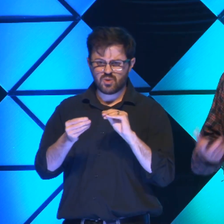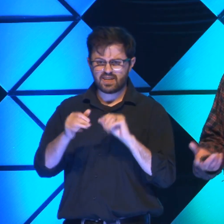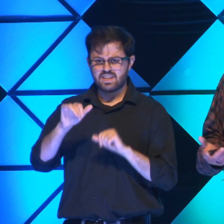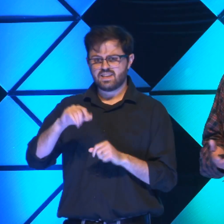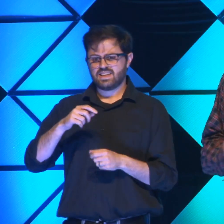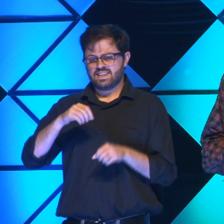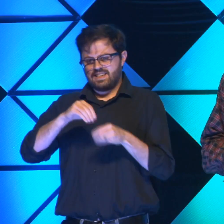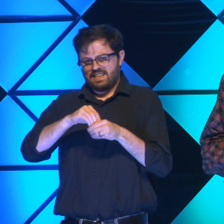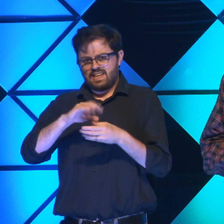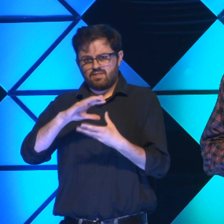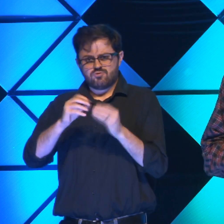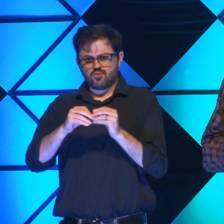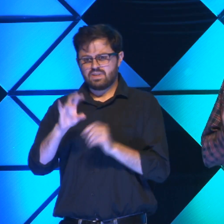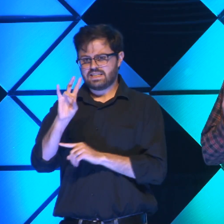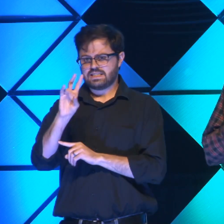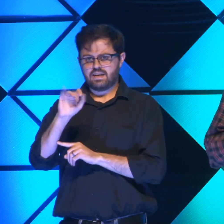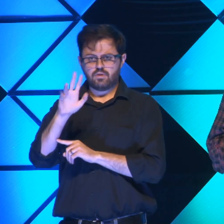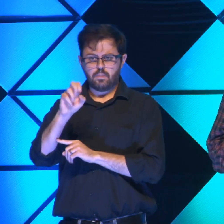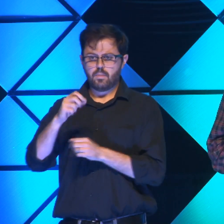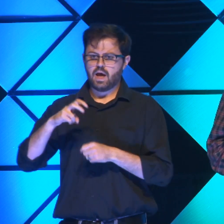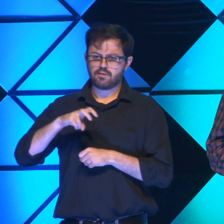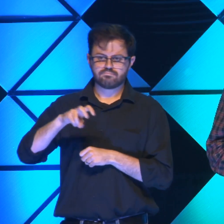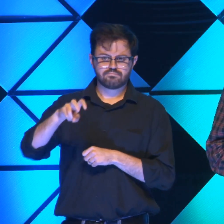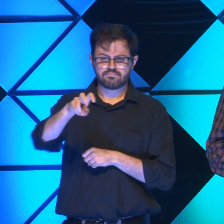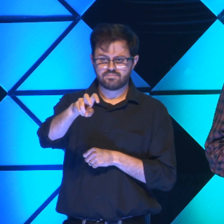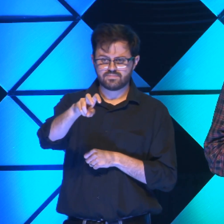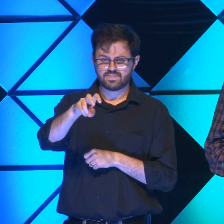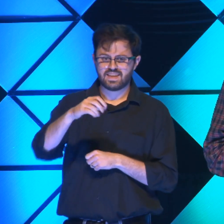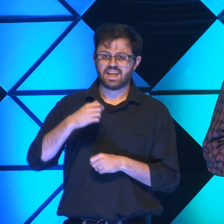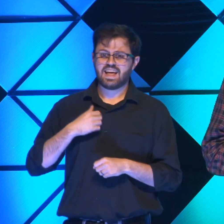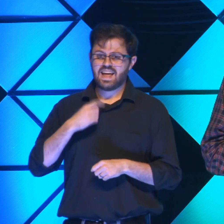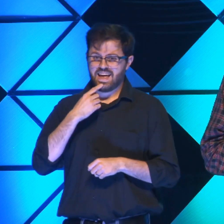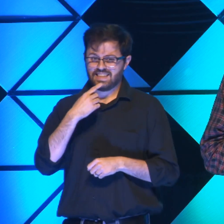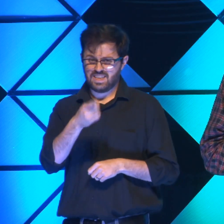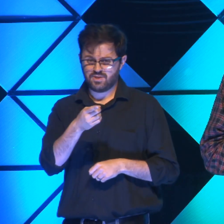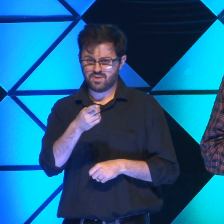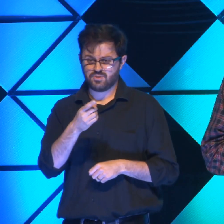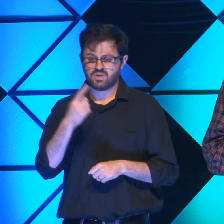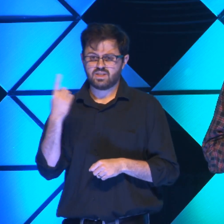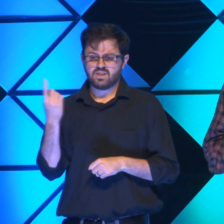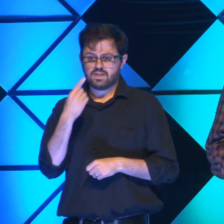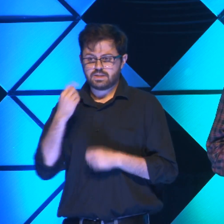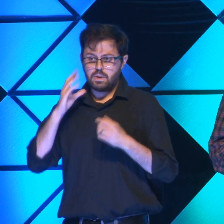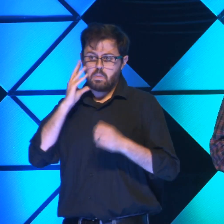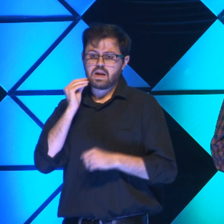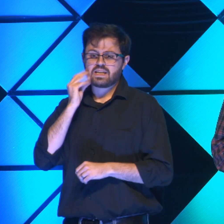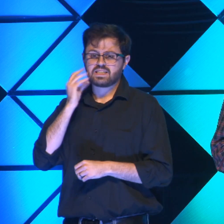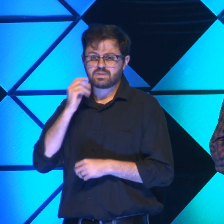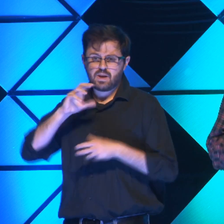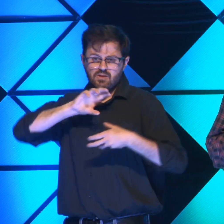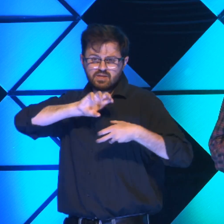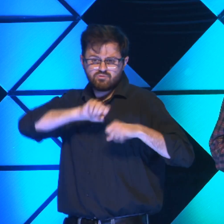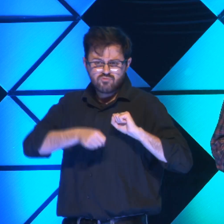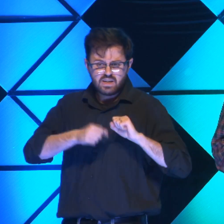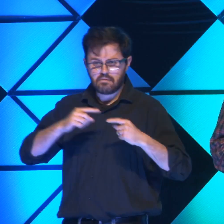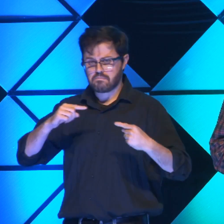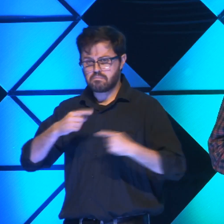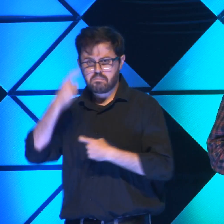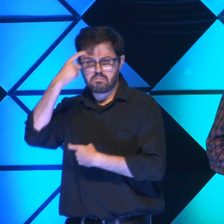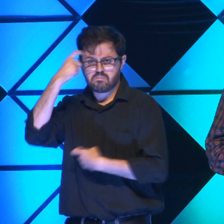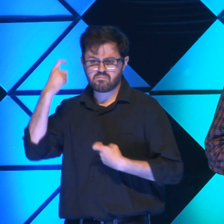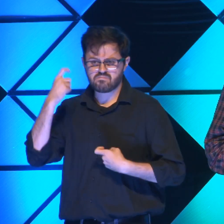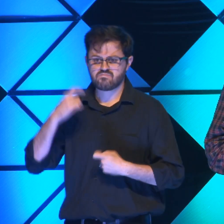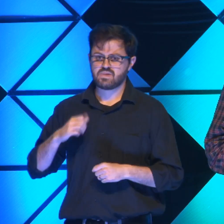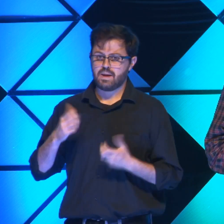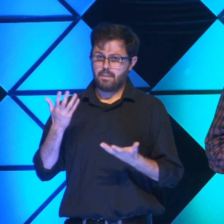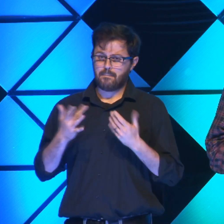people that are dealing with those 5 acceptables would happily take a 7-mile journey. They would happily take the opportunity to have a shorter